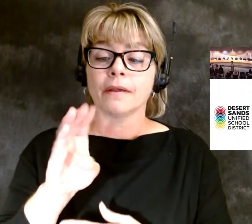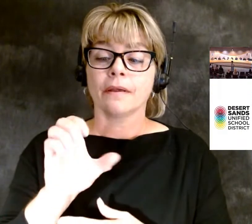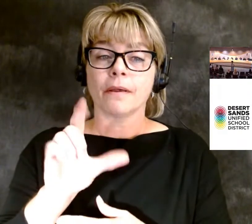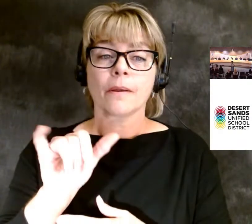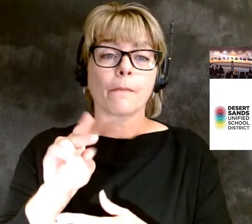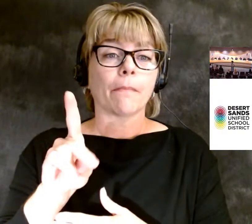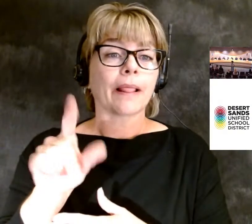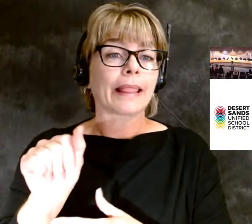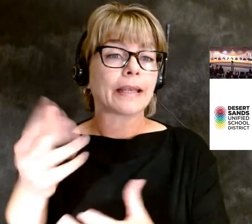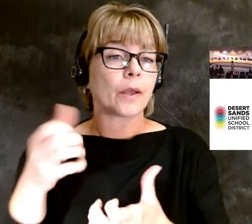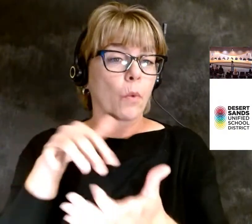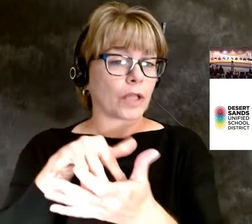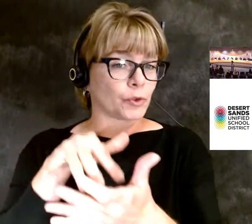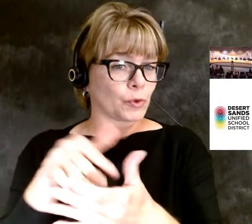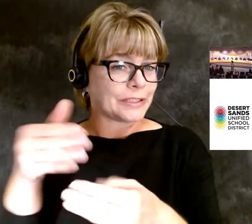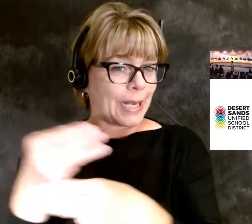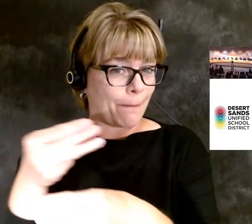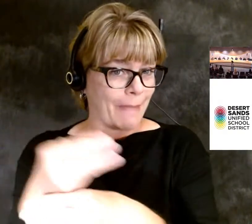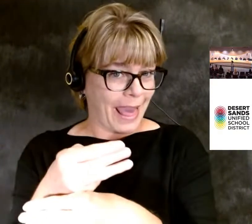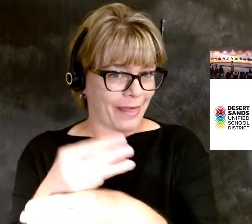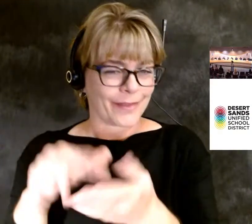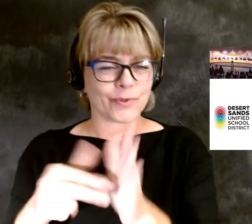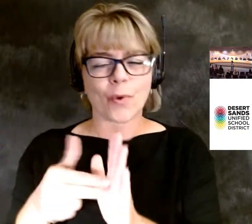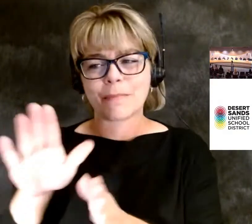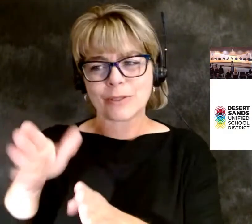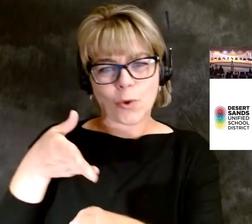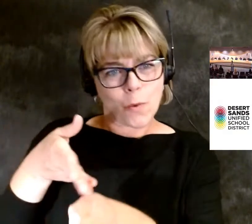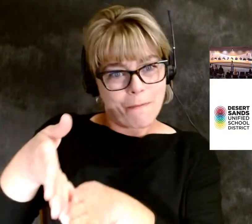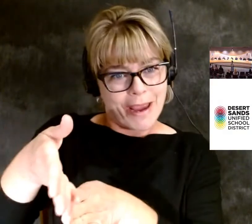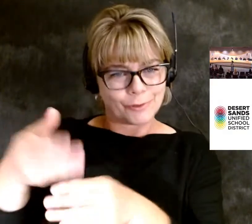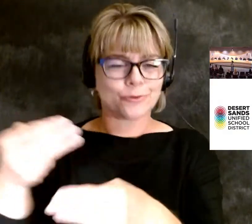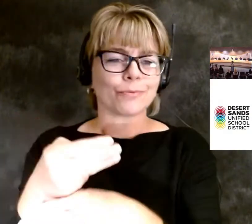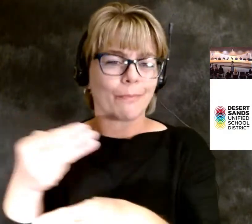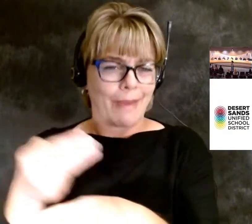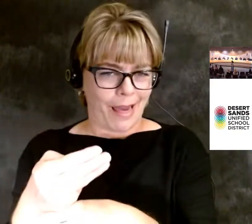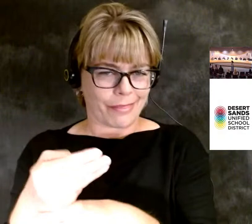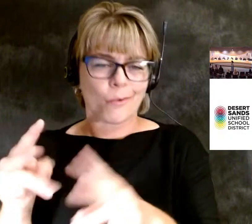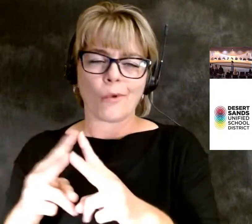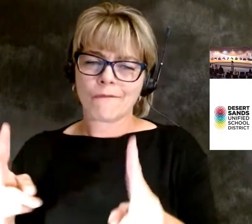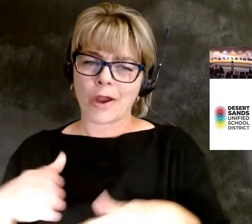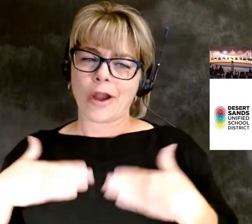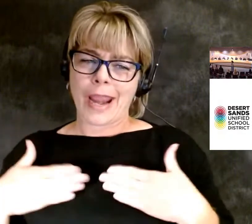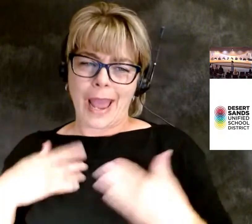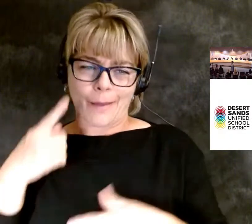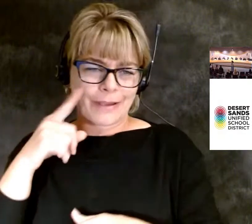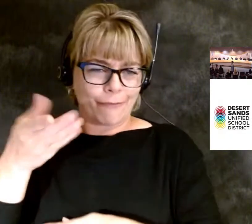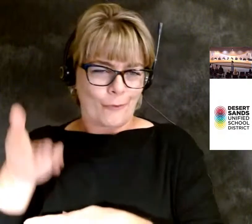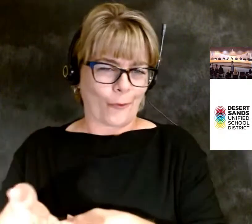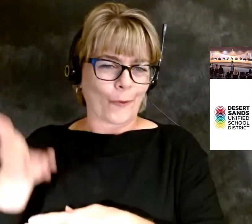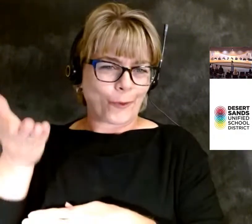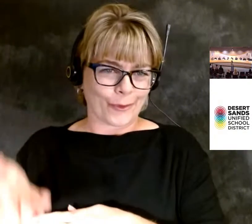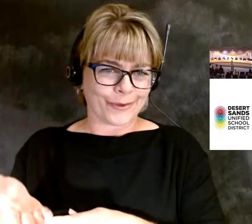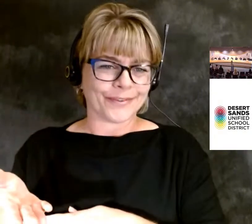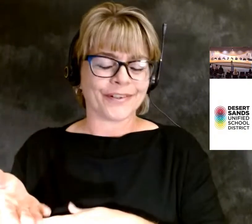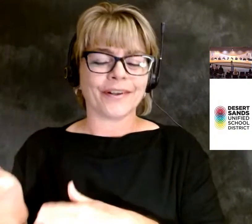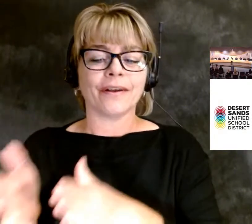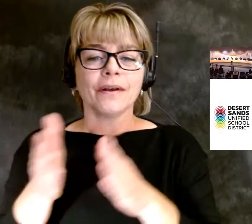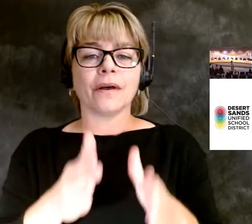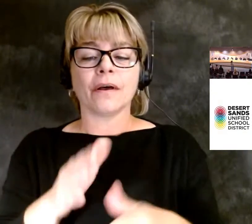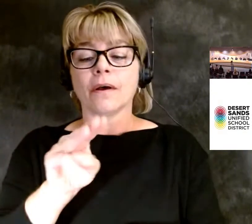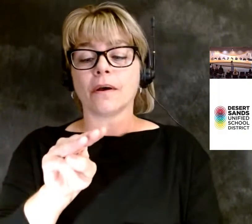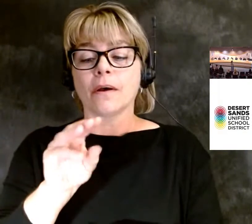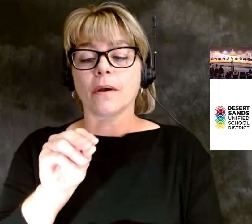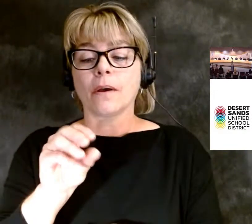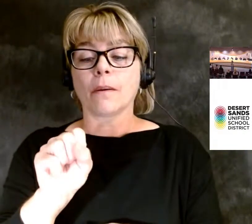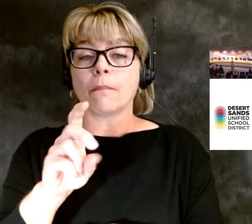study math, so she'll be a math major. So we're very happy for Belinda. We also have Montserrat